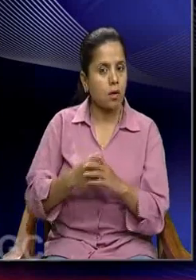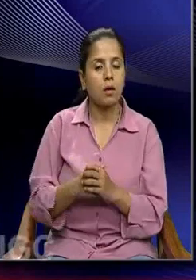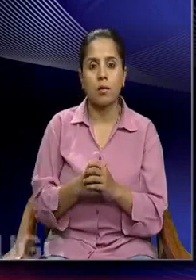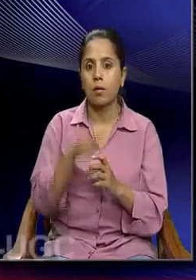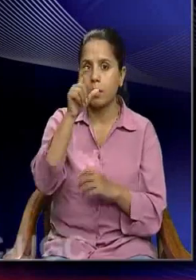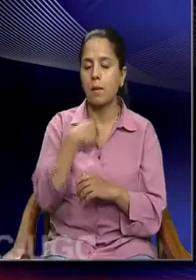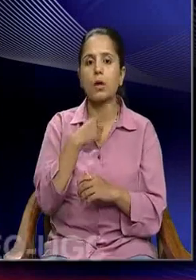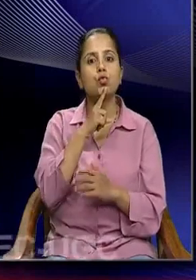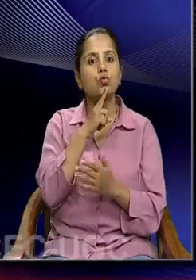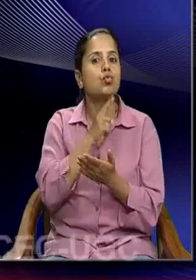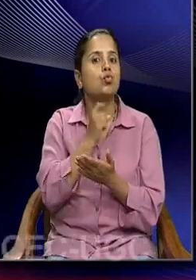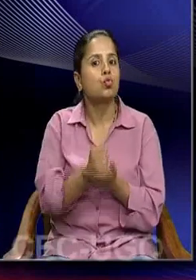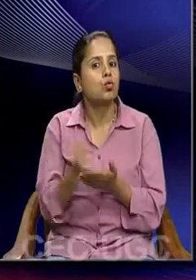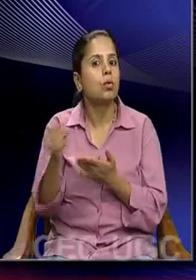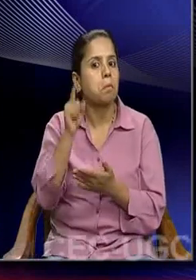be truthful,